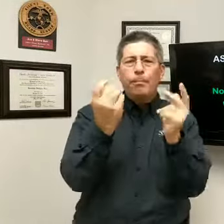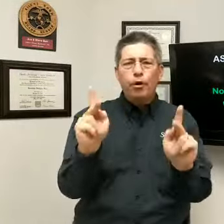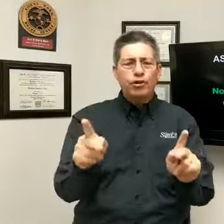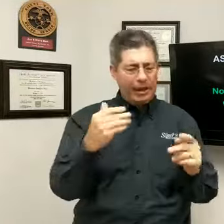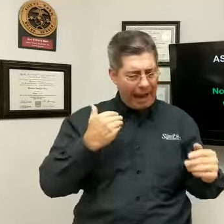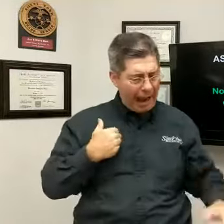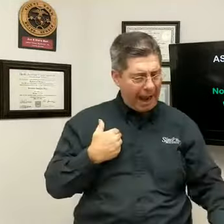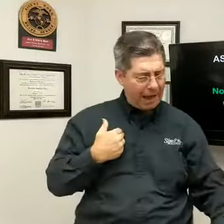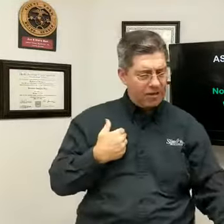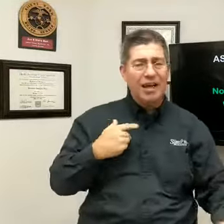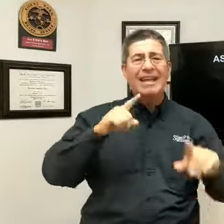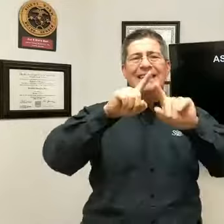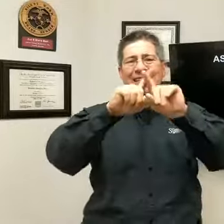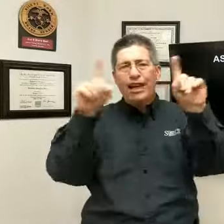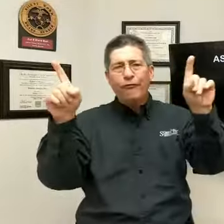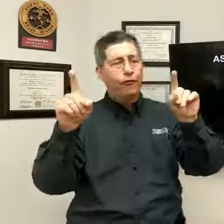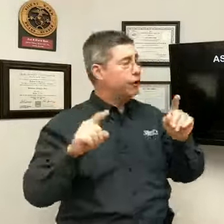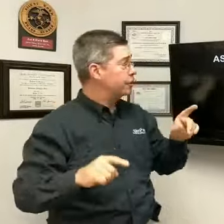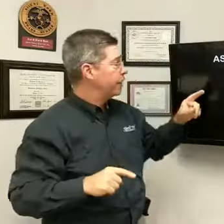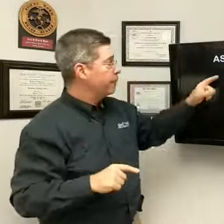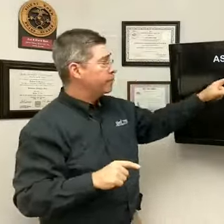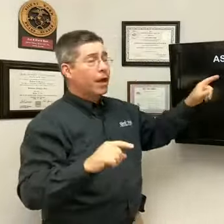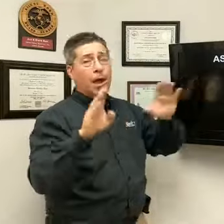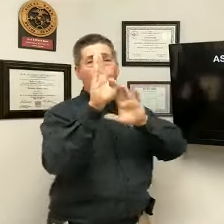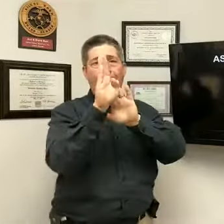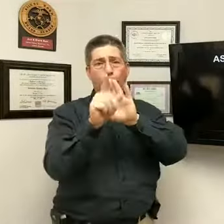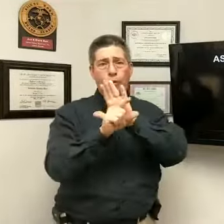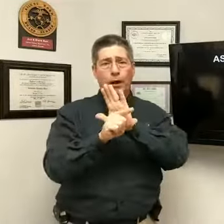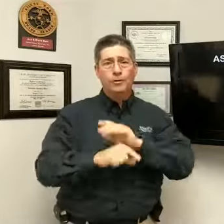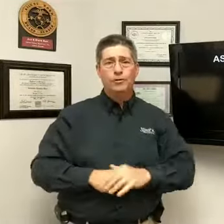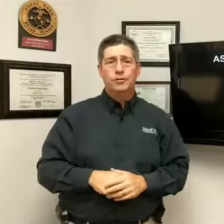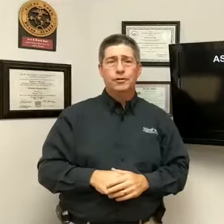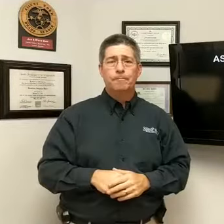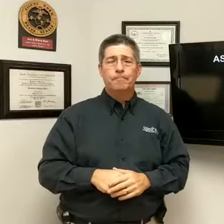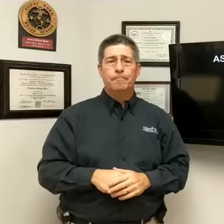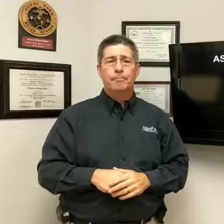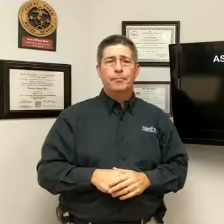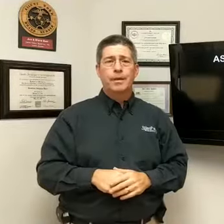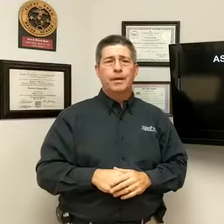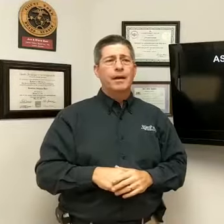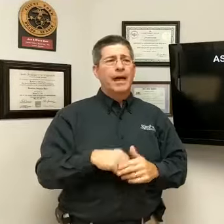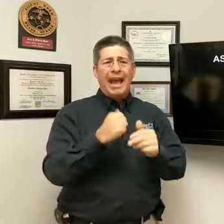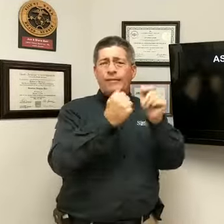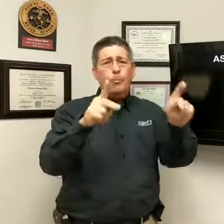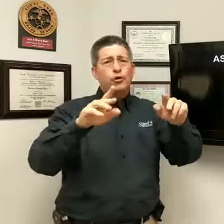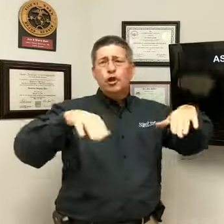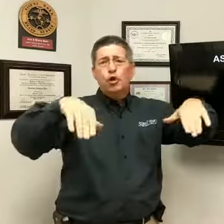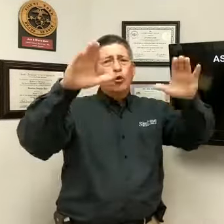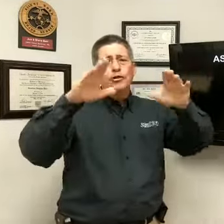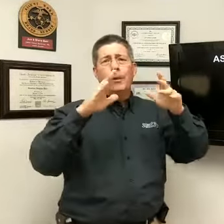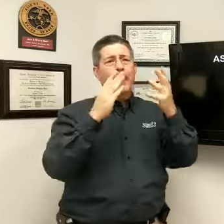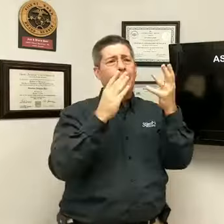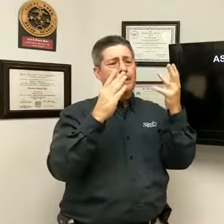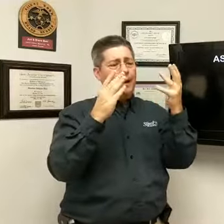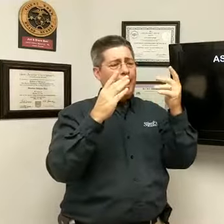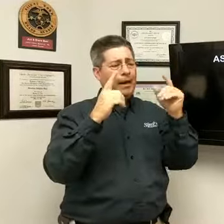person has different backgrounds. Every person grows up and is